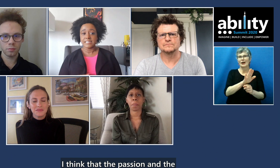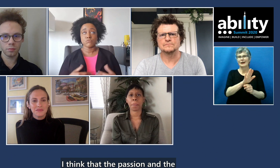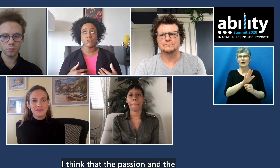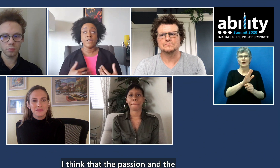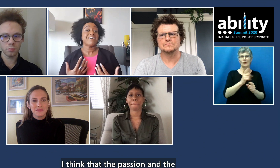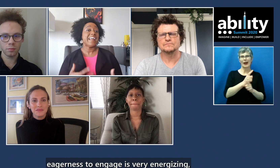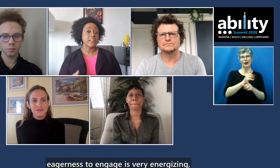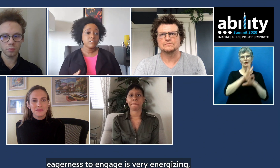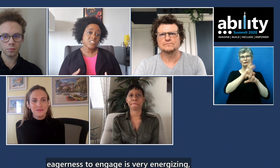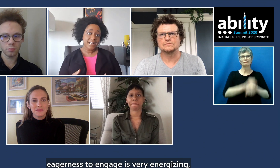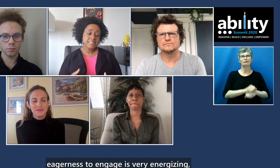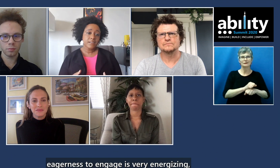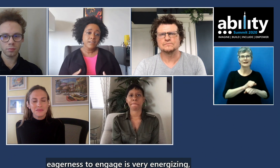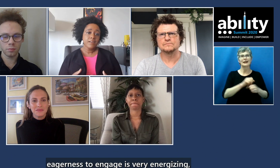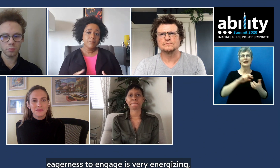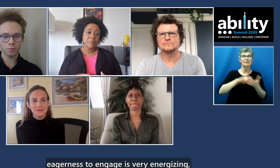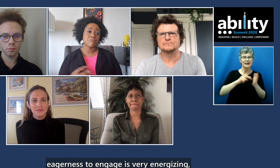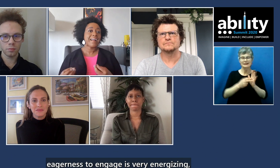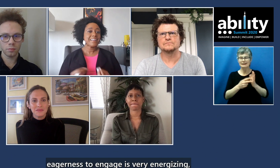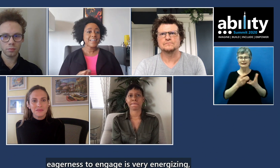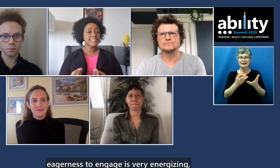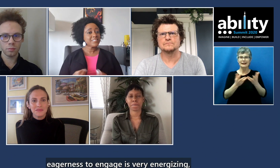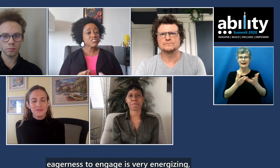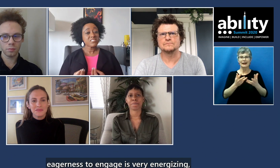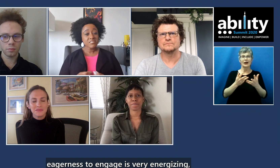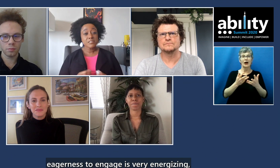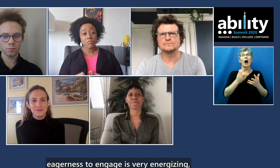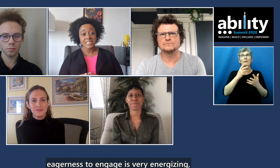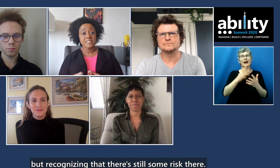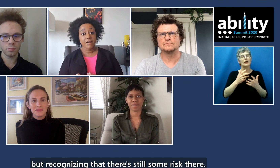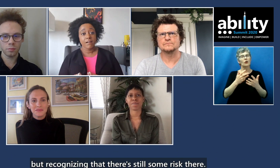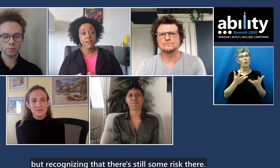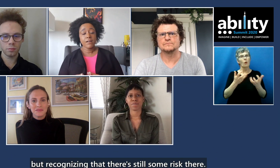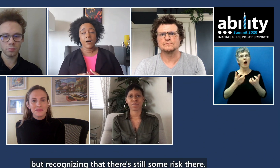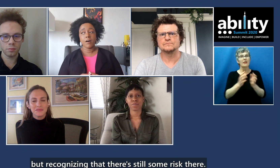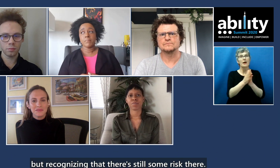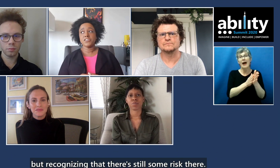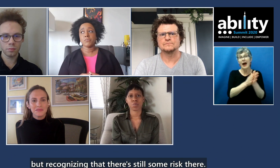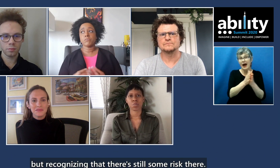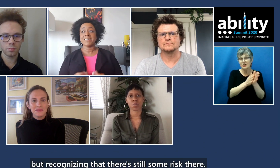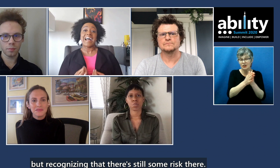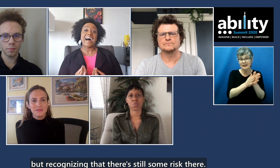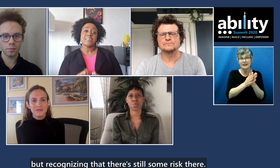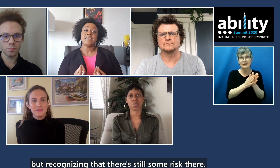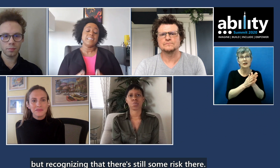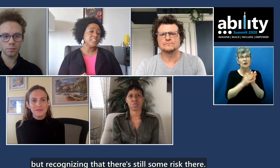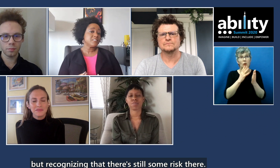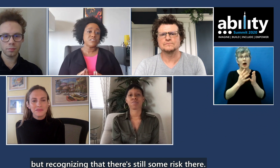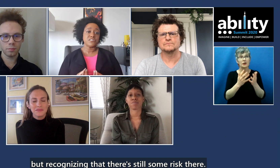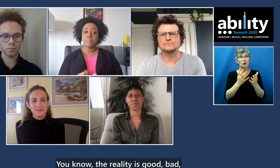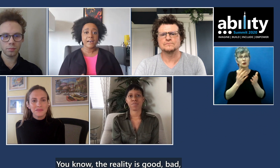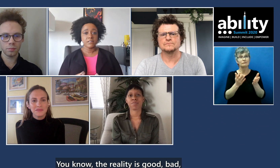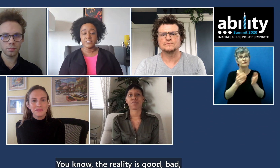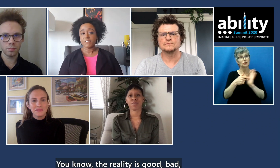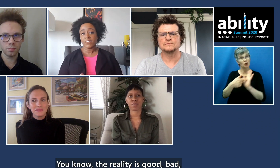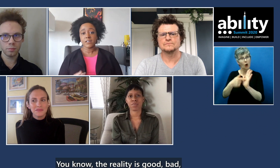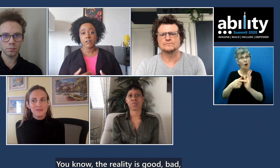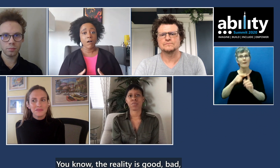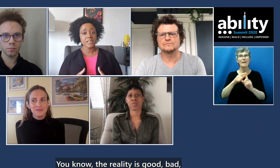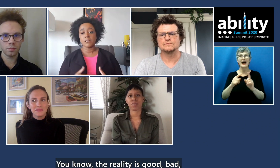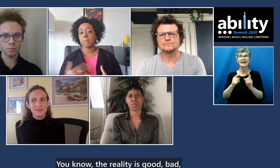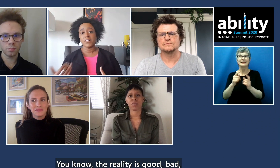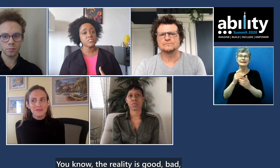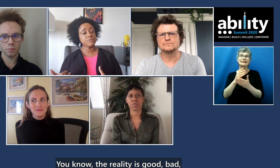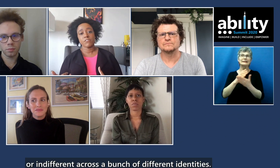engage is very energizing, but recognizing that there's still some risk there. The reality is good, bad, or